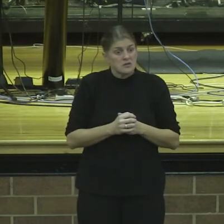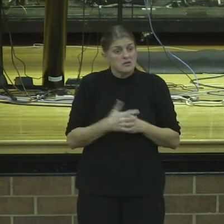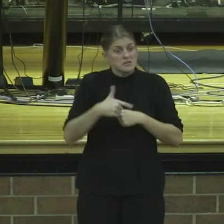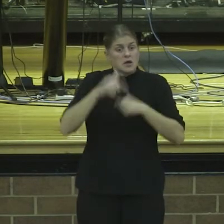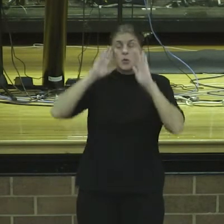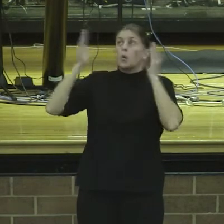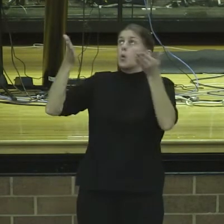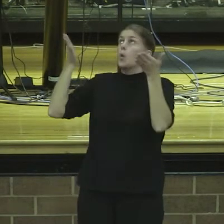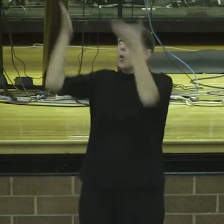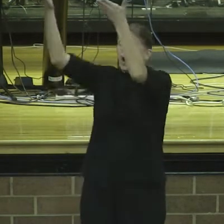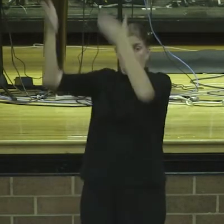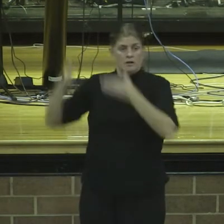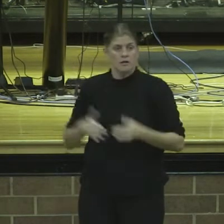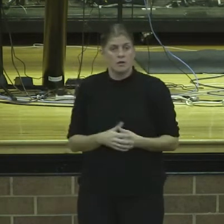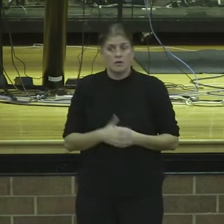prayer.